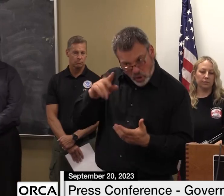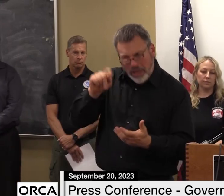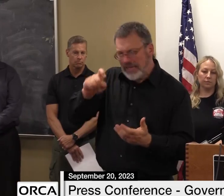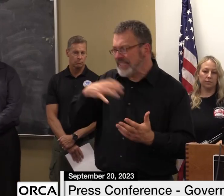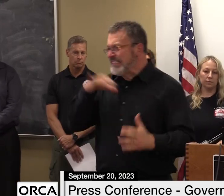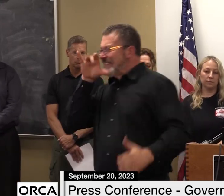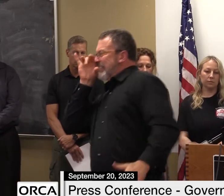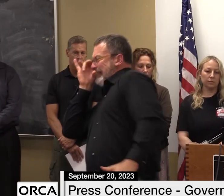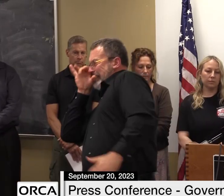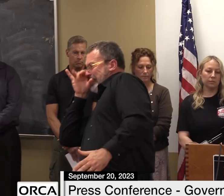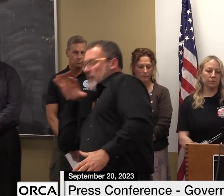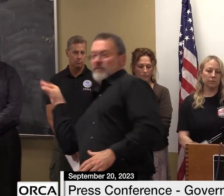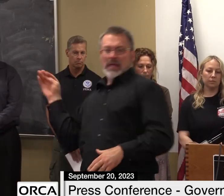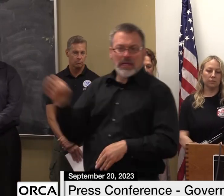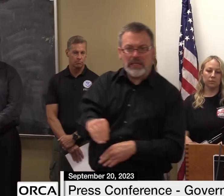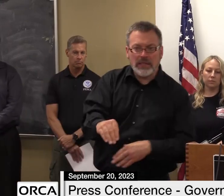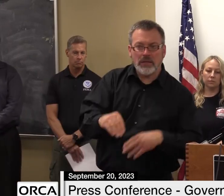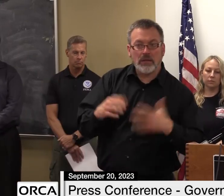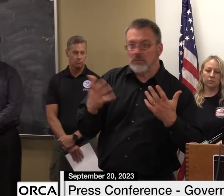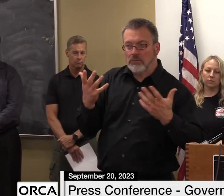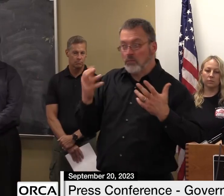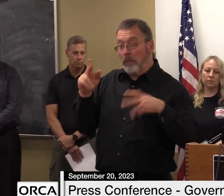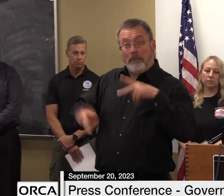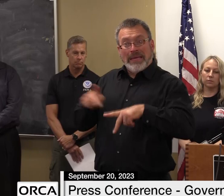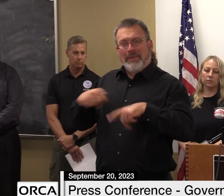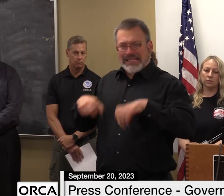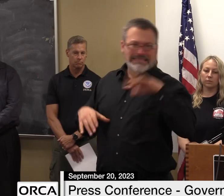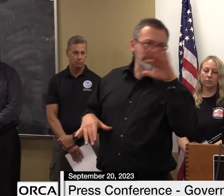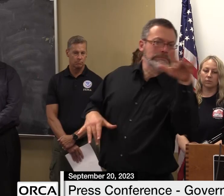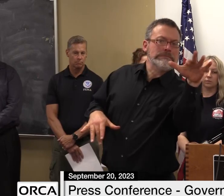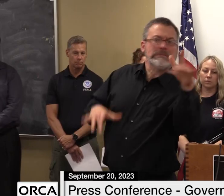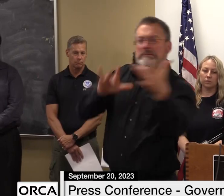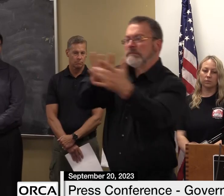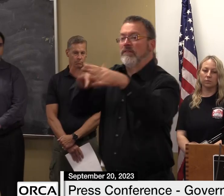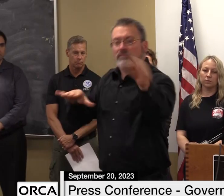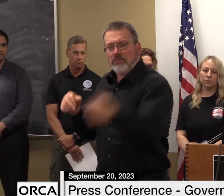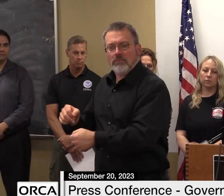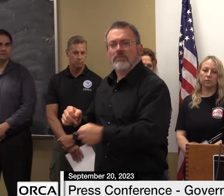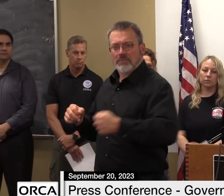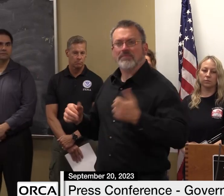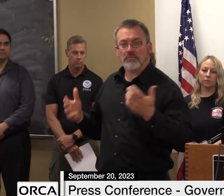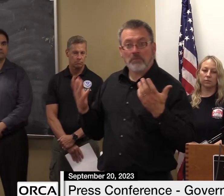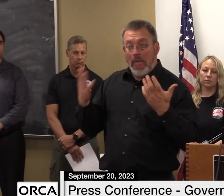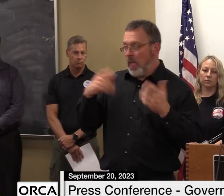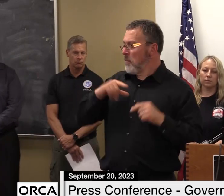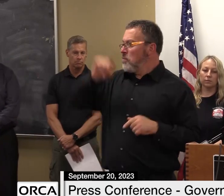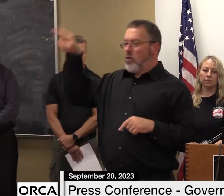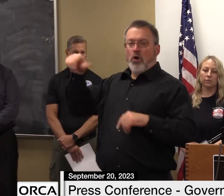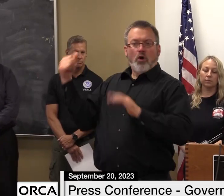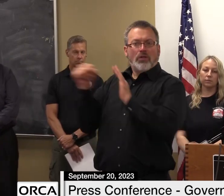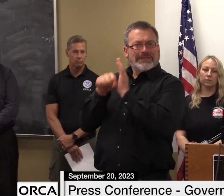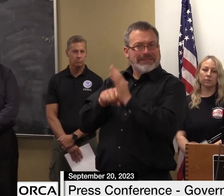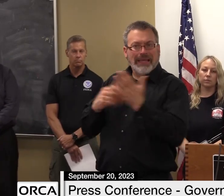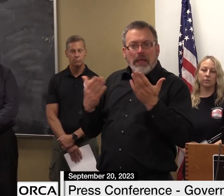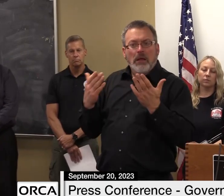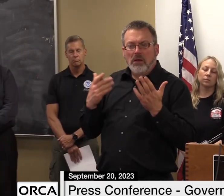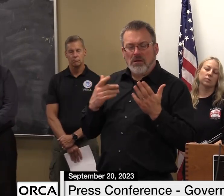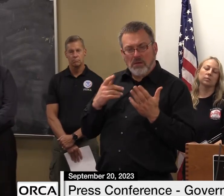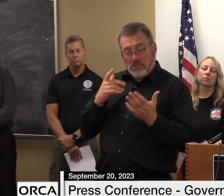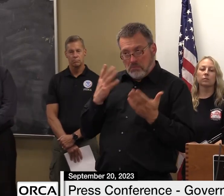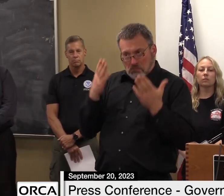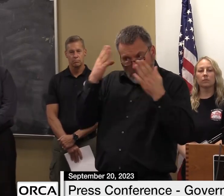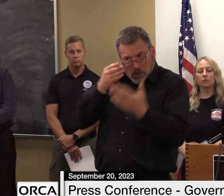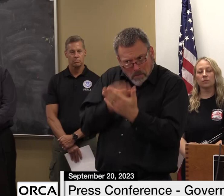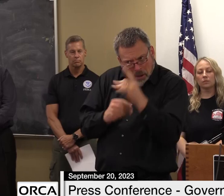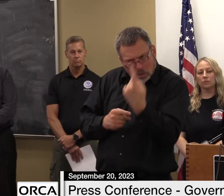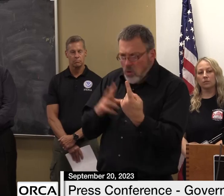use whatever means we can to reach out of state to provide for help. So the state,